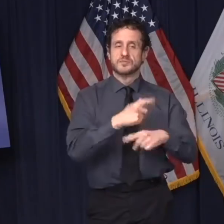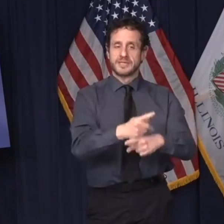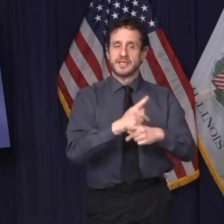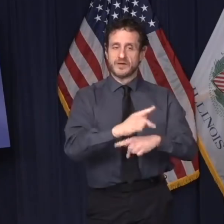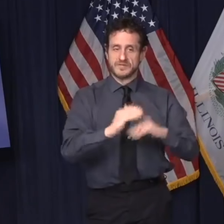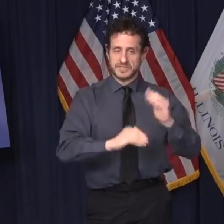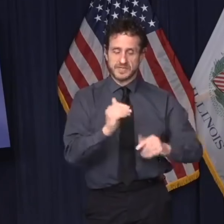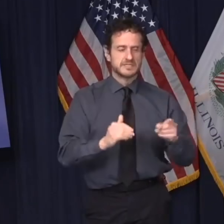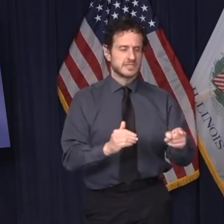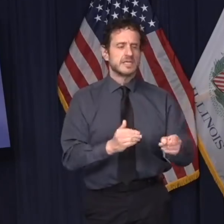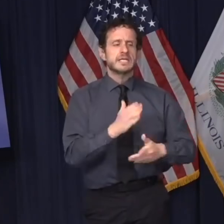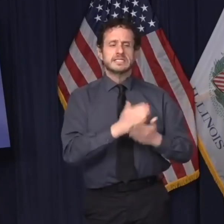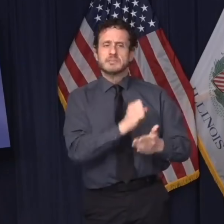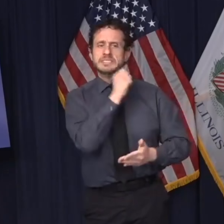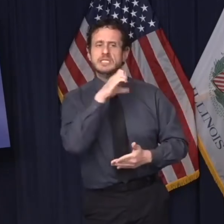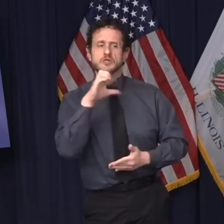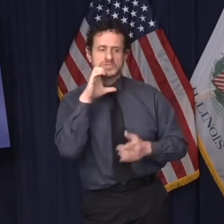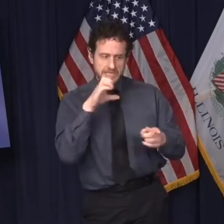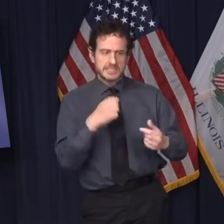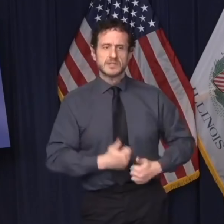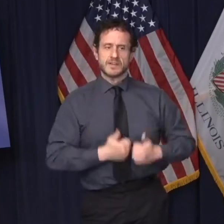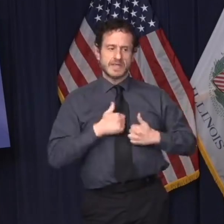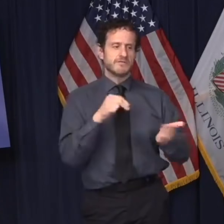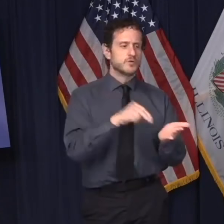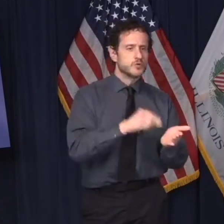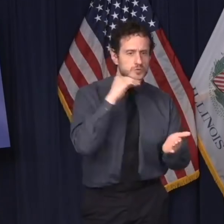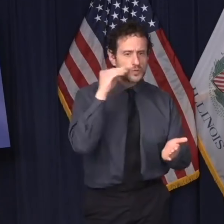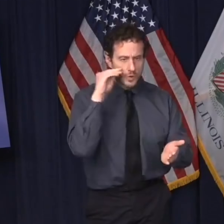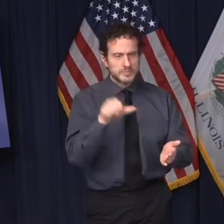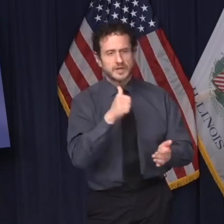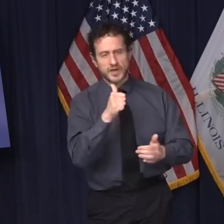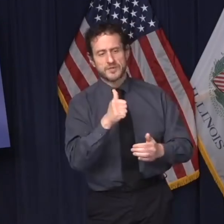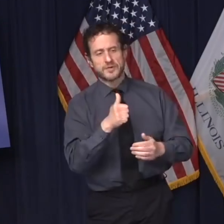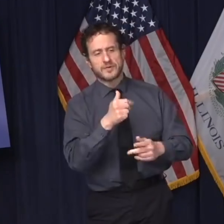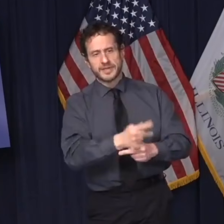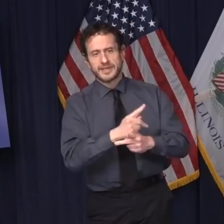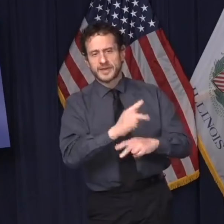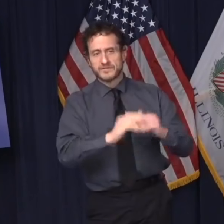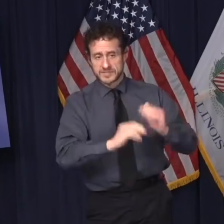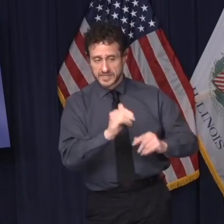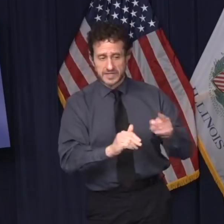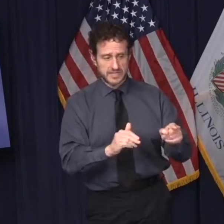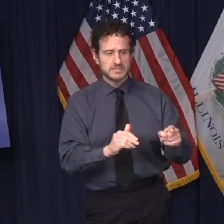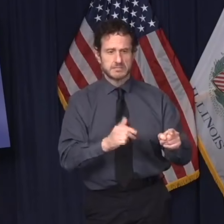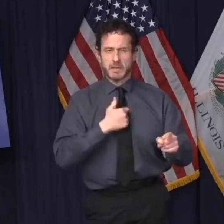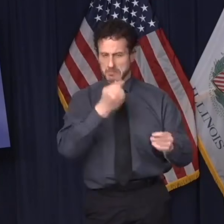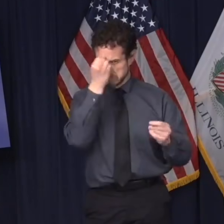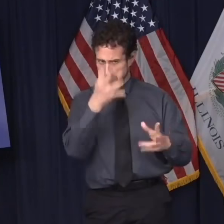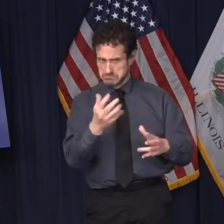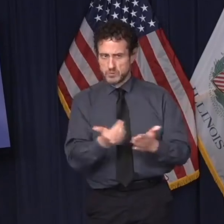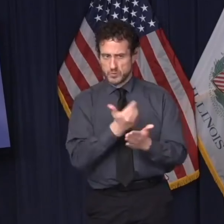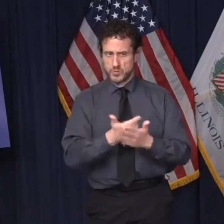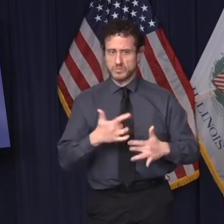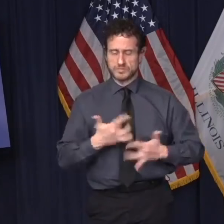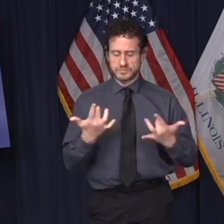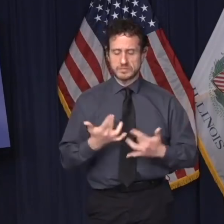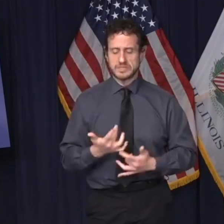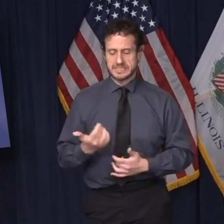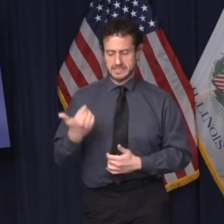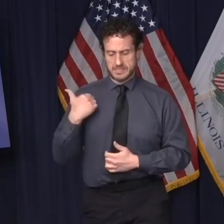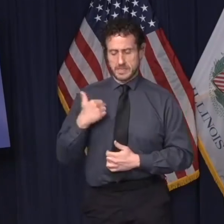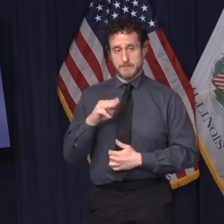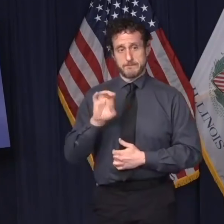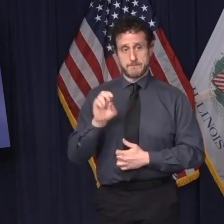elderly Illinoisans who call these facilities home. Starting near the very beginning of this crisis with our March